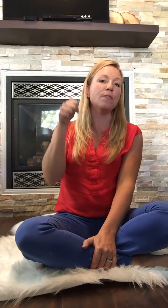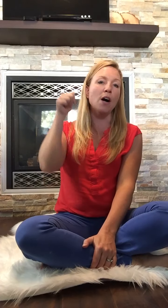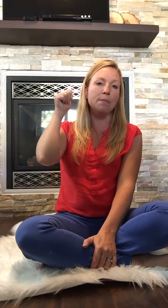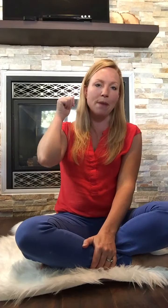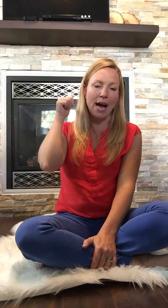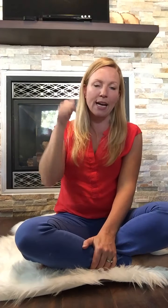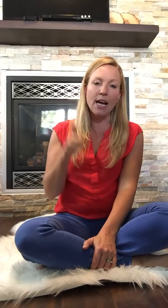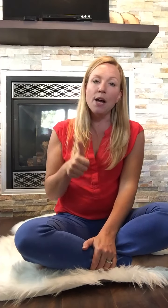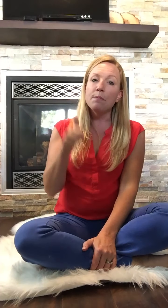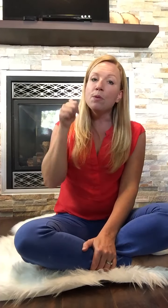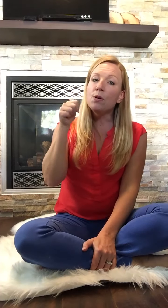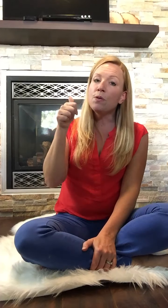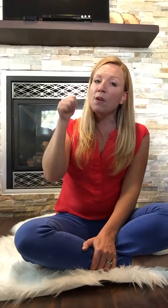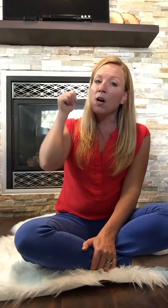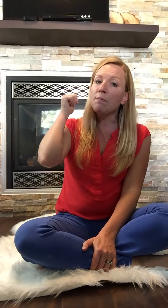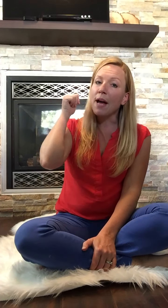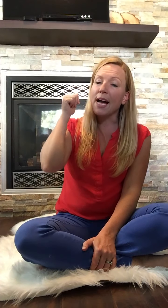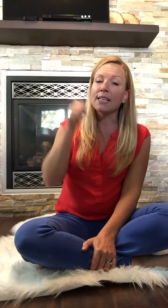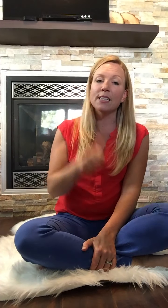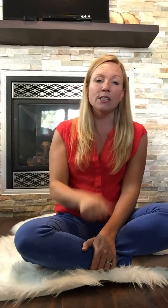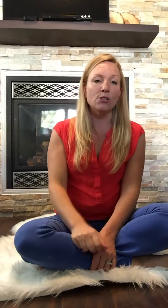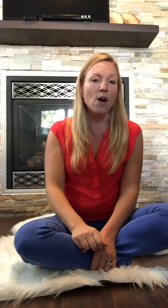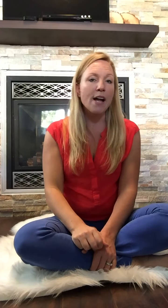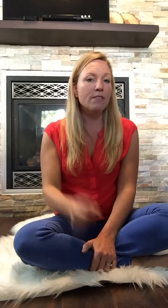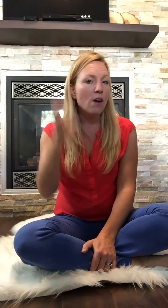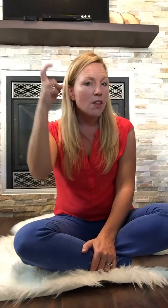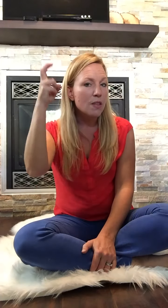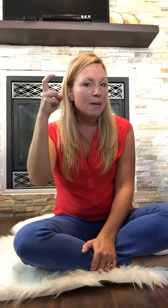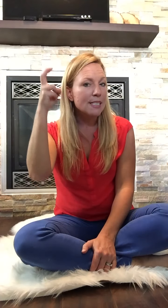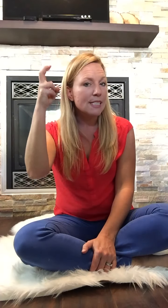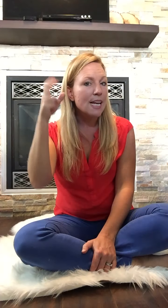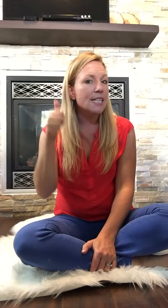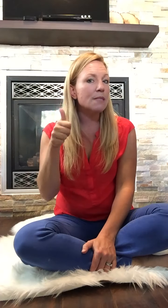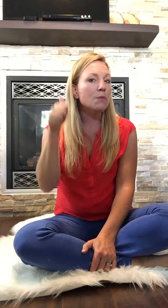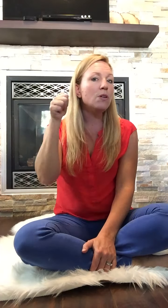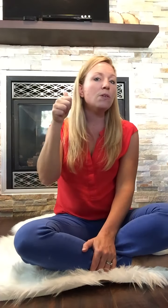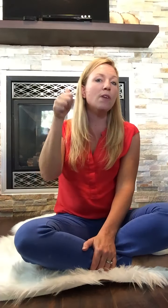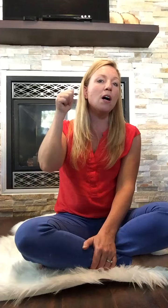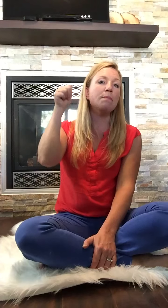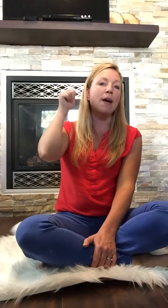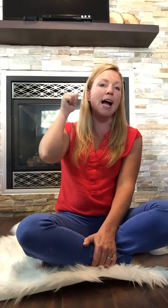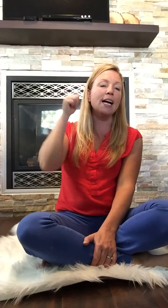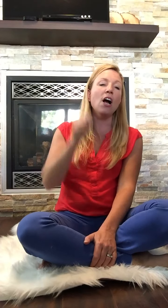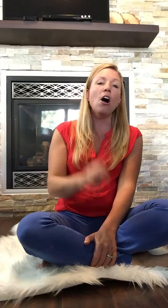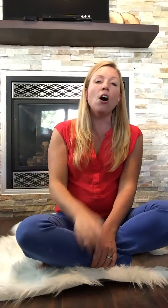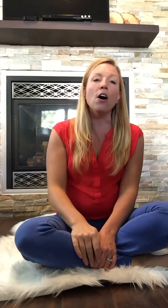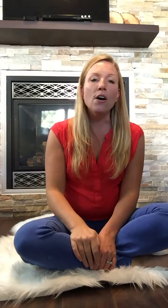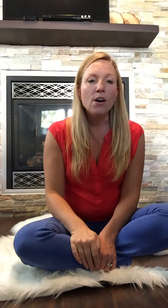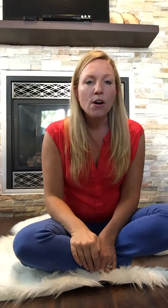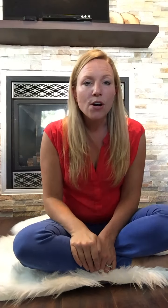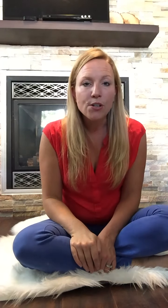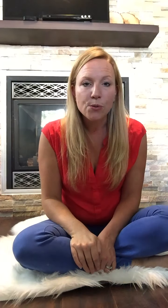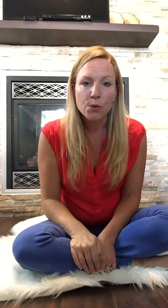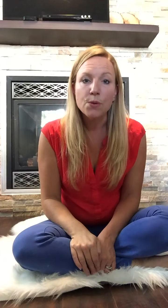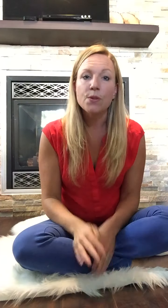on back, move on back. The driver on the bus says, move on back, all through